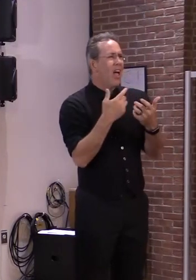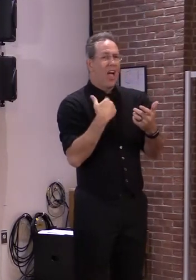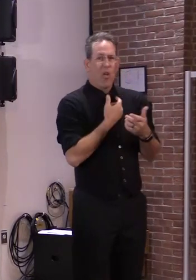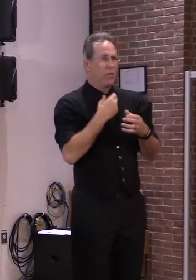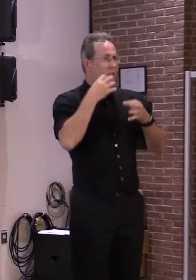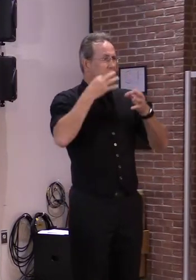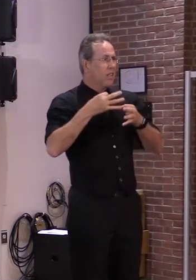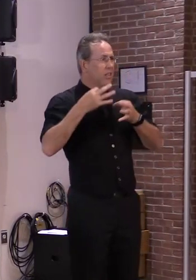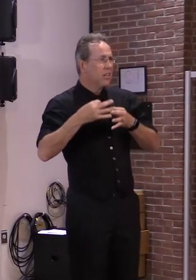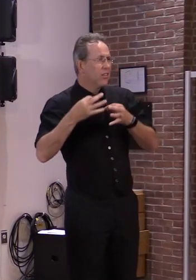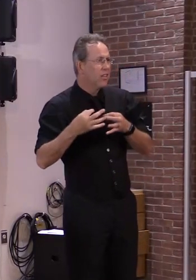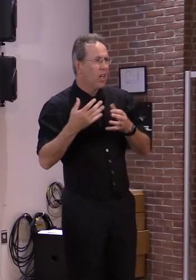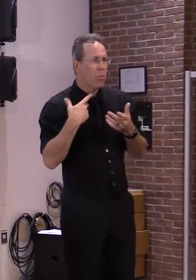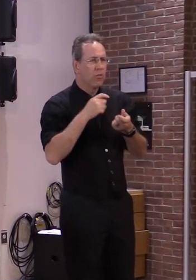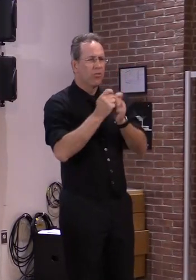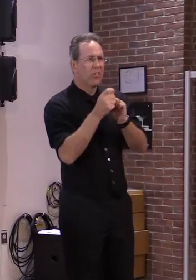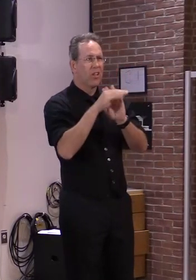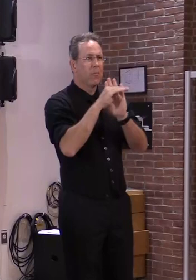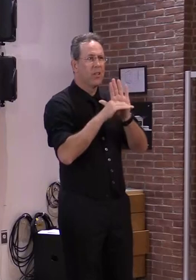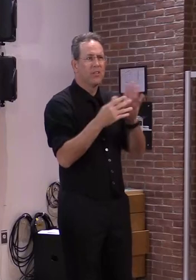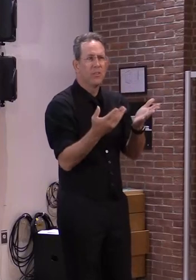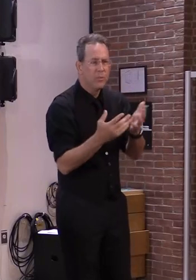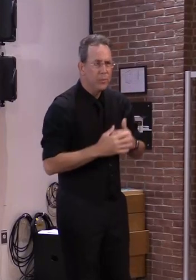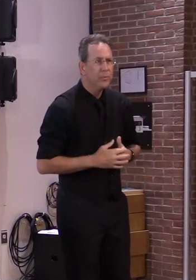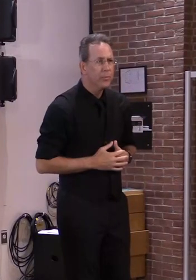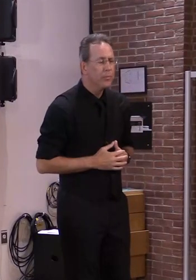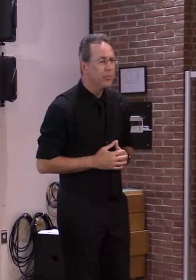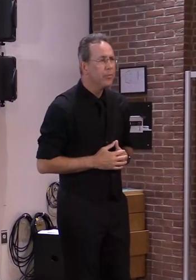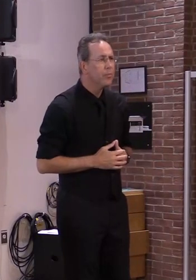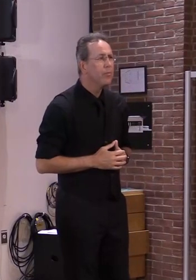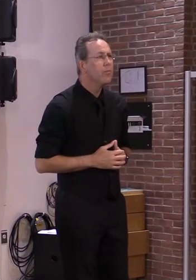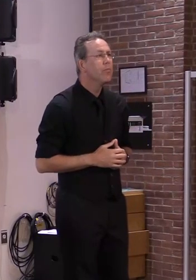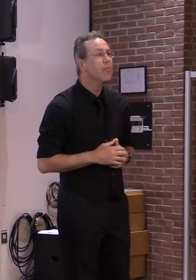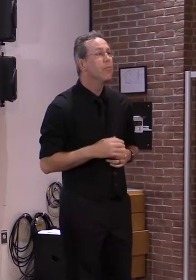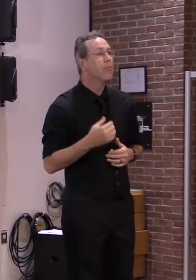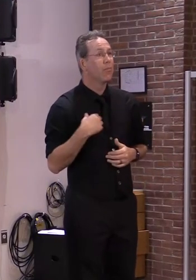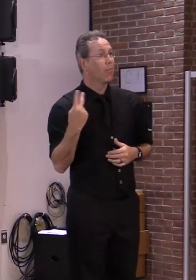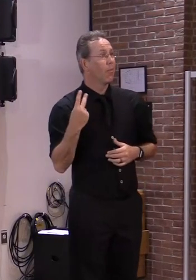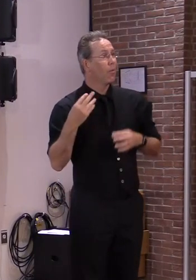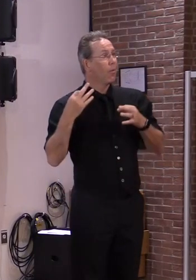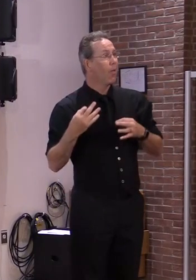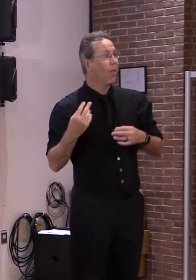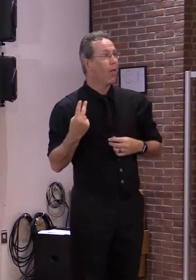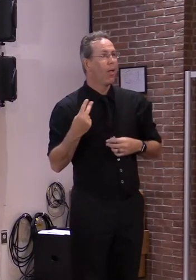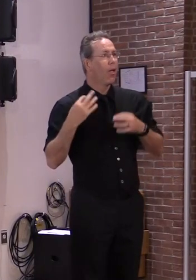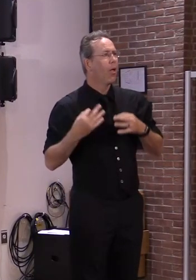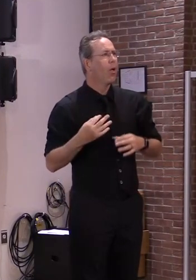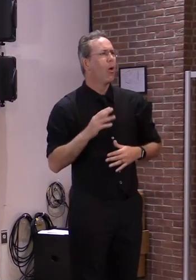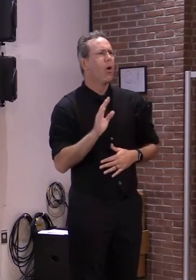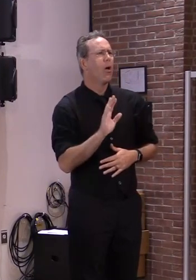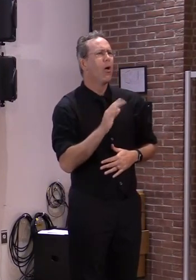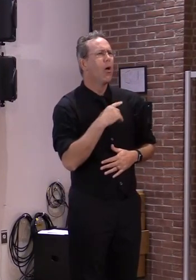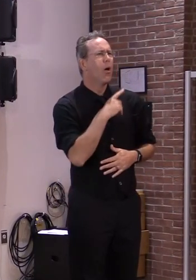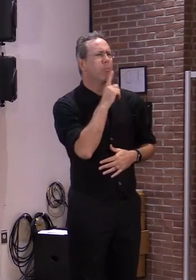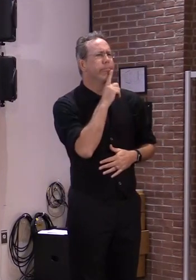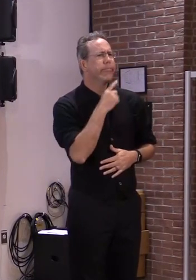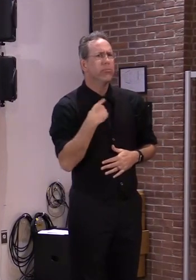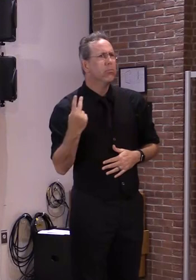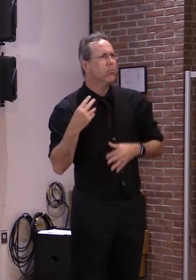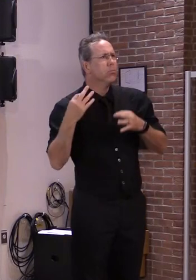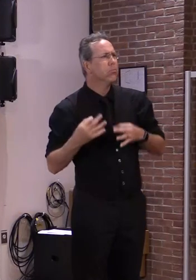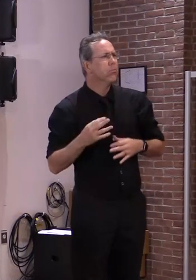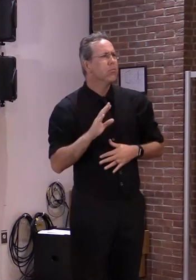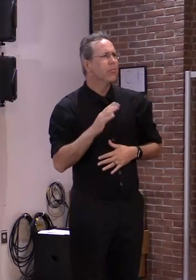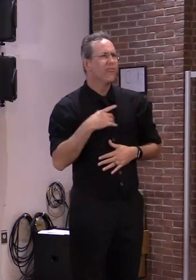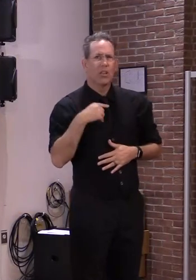you know, a few people sitting around, one or two people sitting around in a room. We actually got a lot of people together in